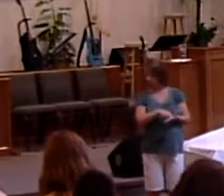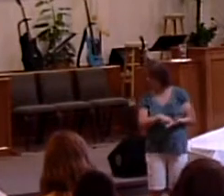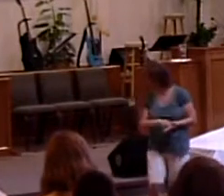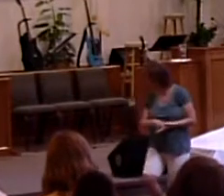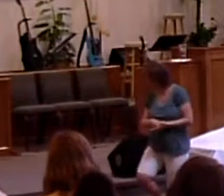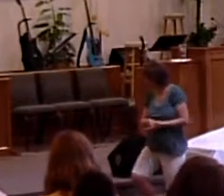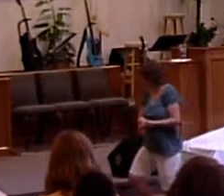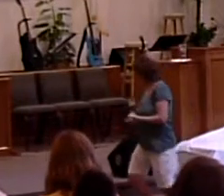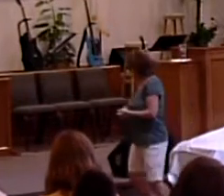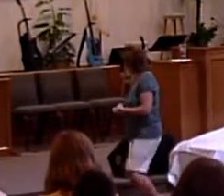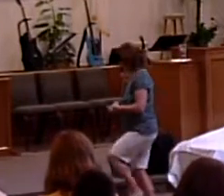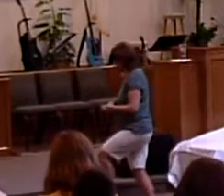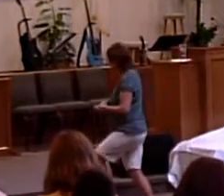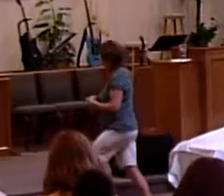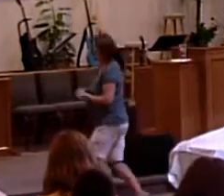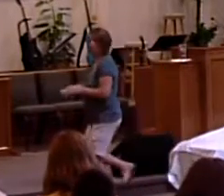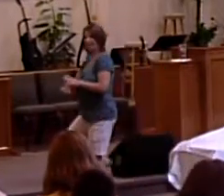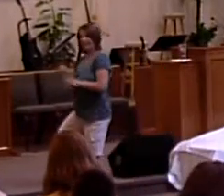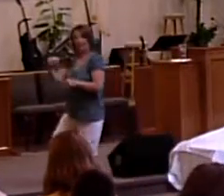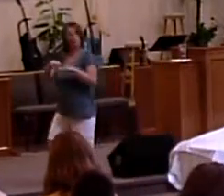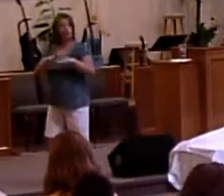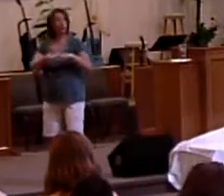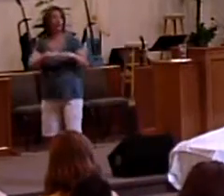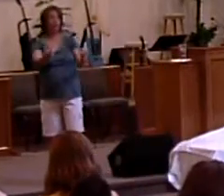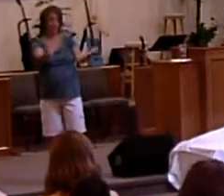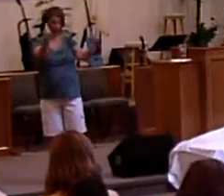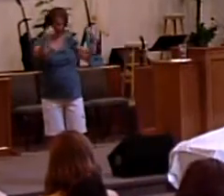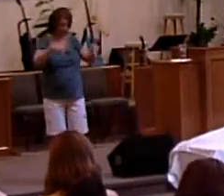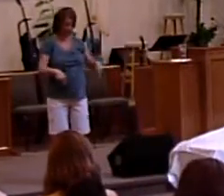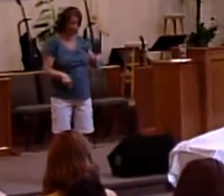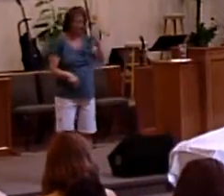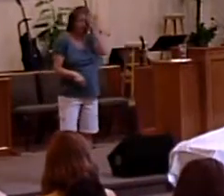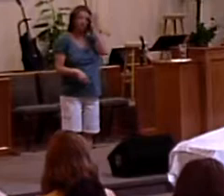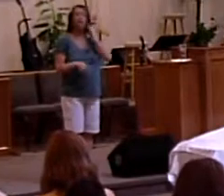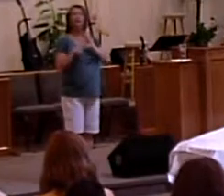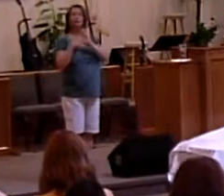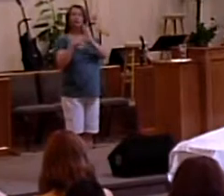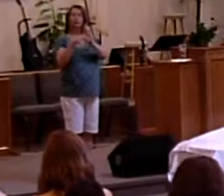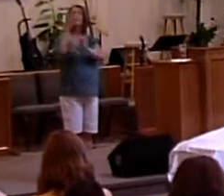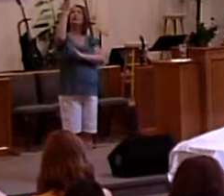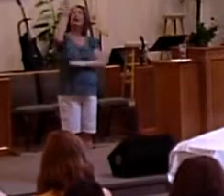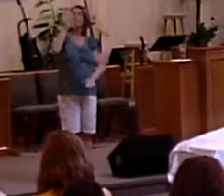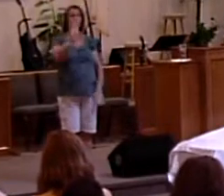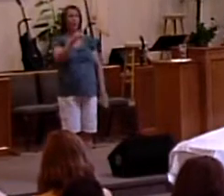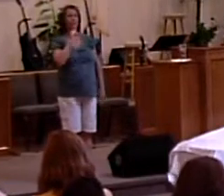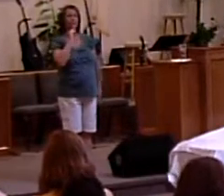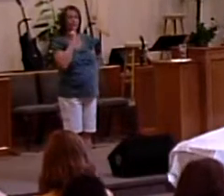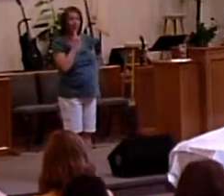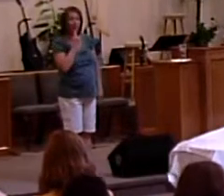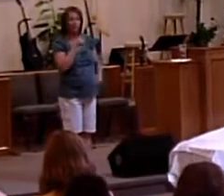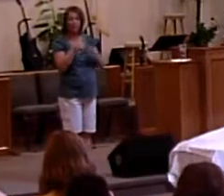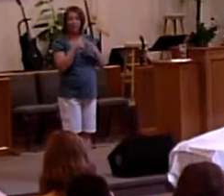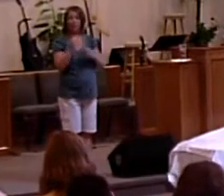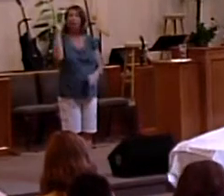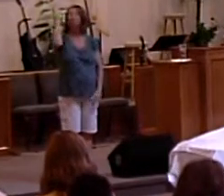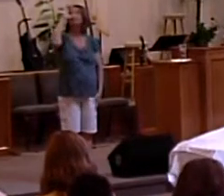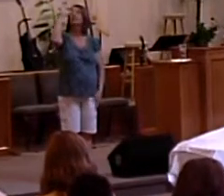It's a place for you to get out of your seat and take action and show God that you're serious about seeking